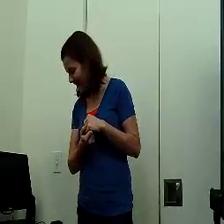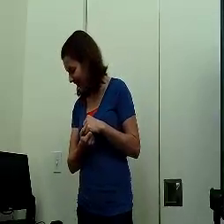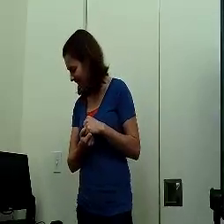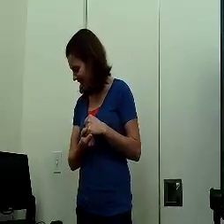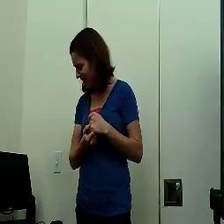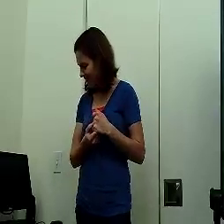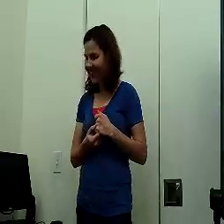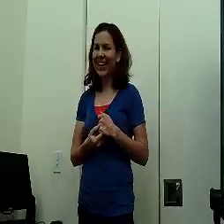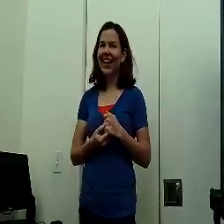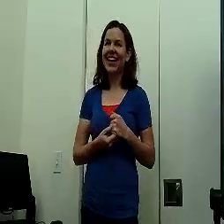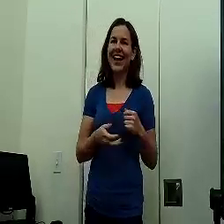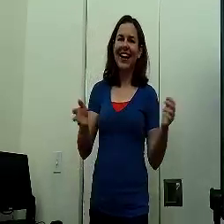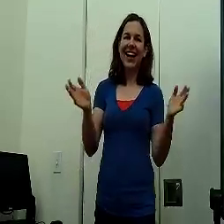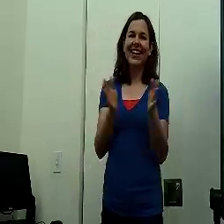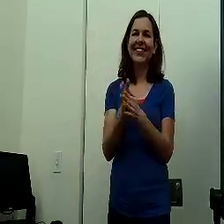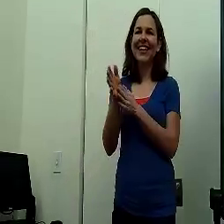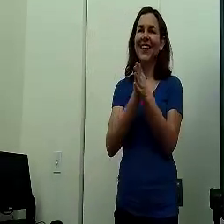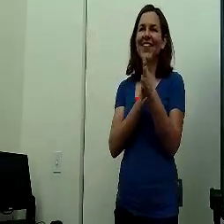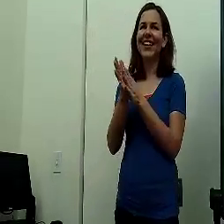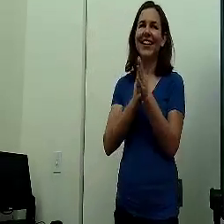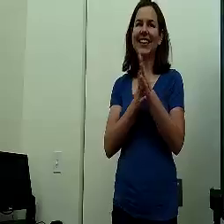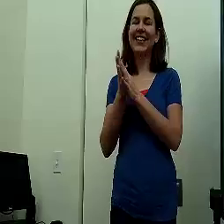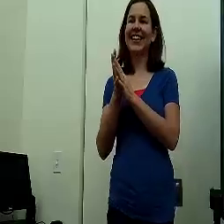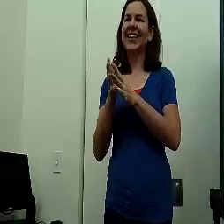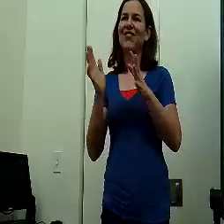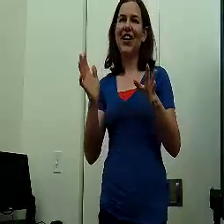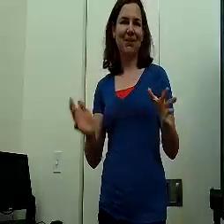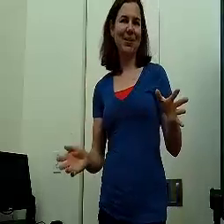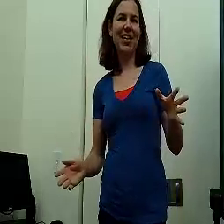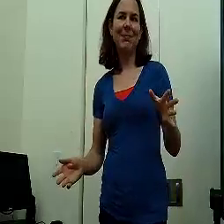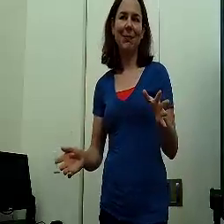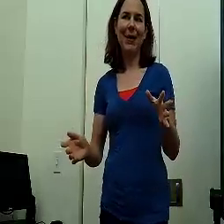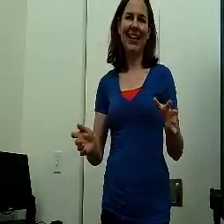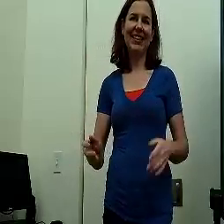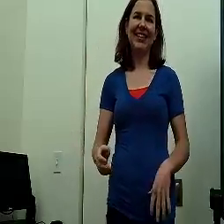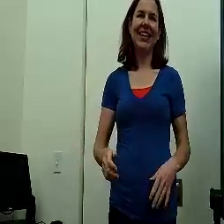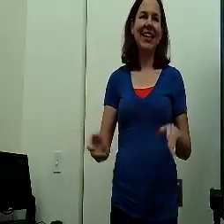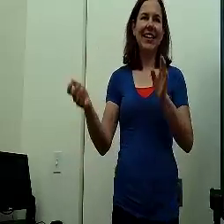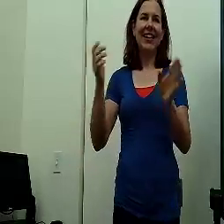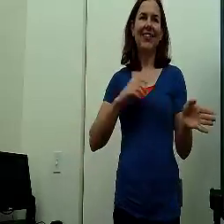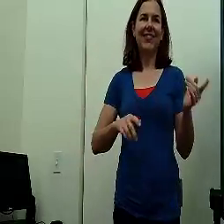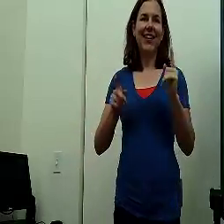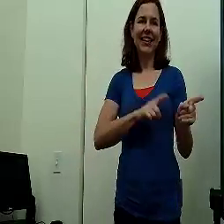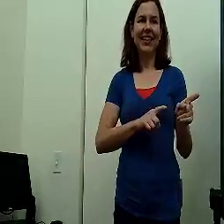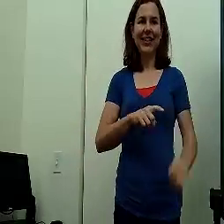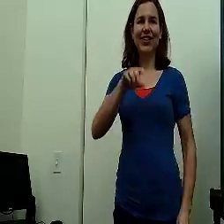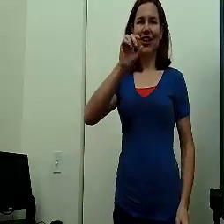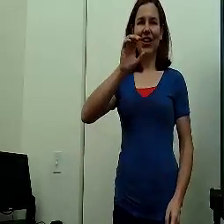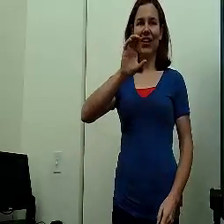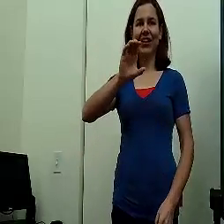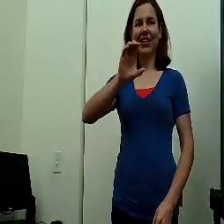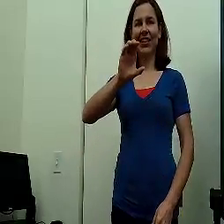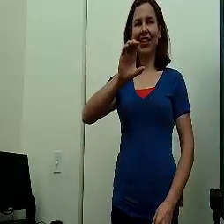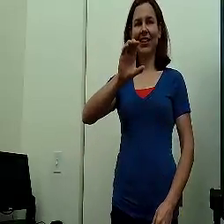to cook. Okay, here's another word that's good and very multi-purpose. Vanessa, your turn.